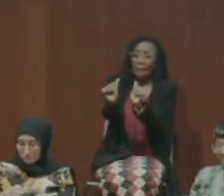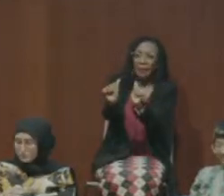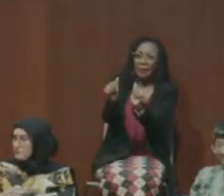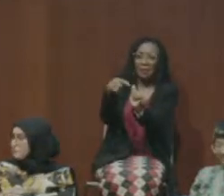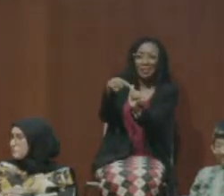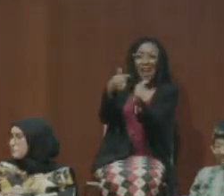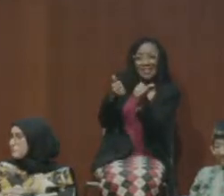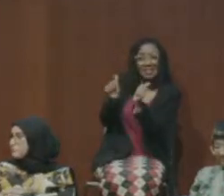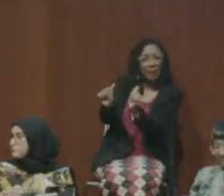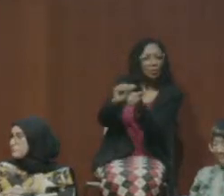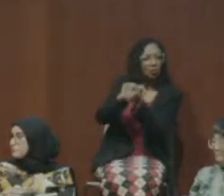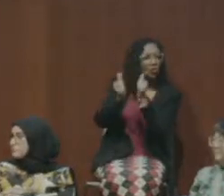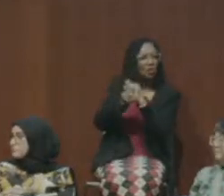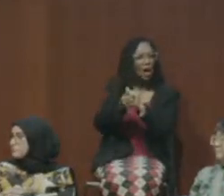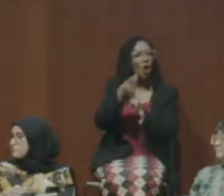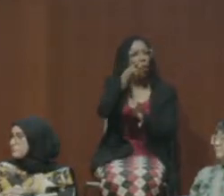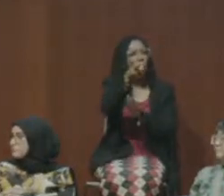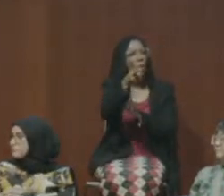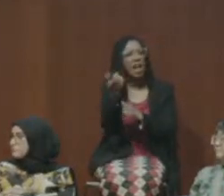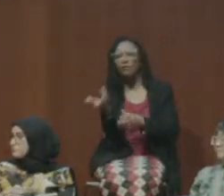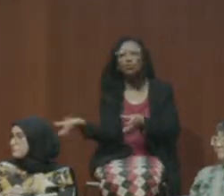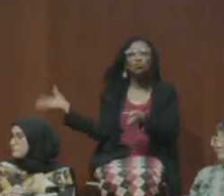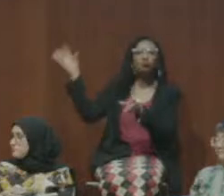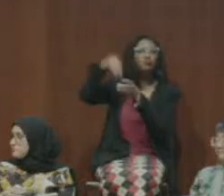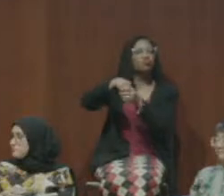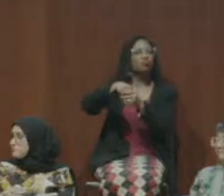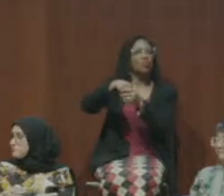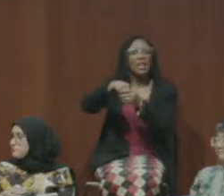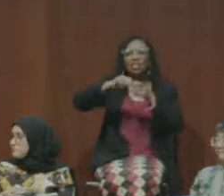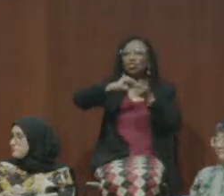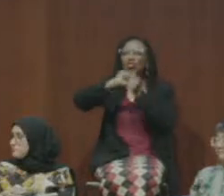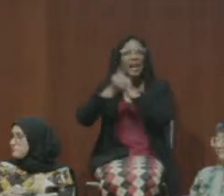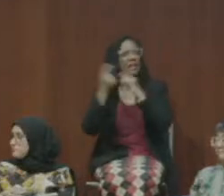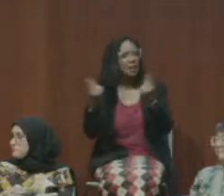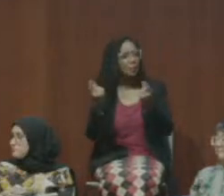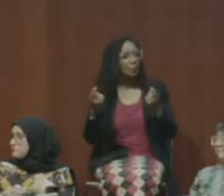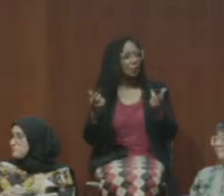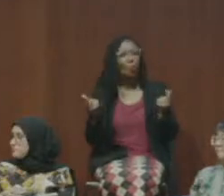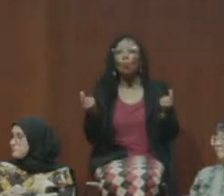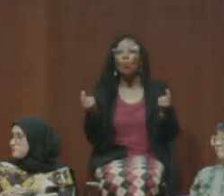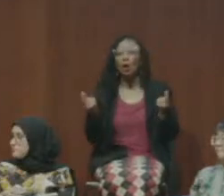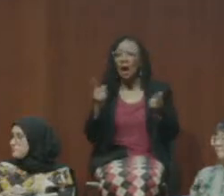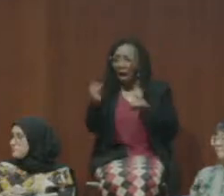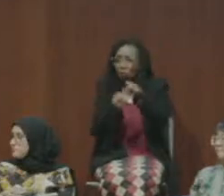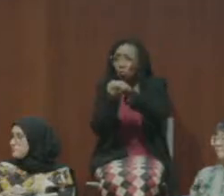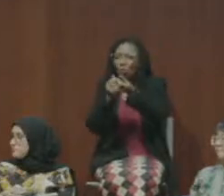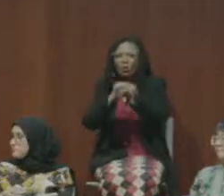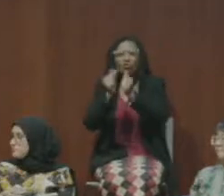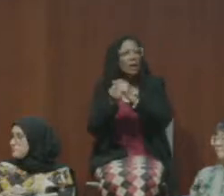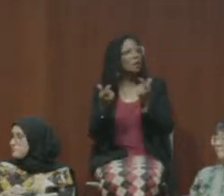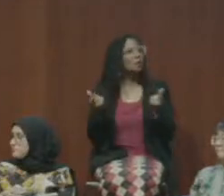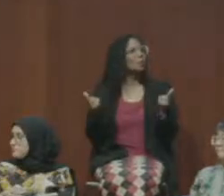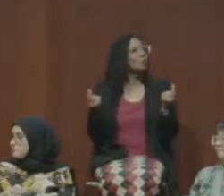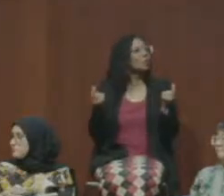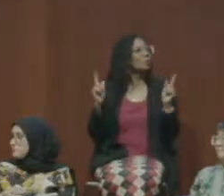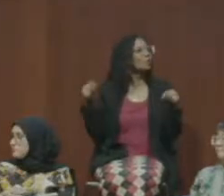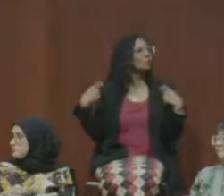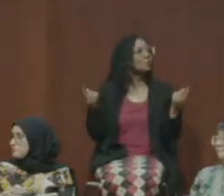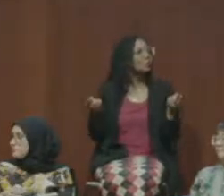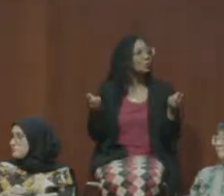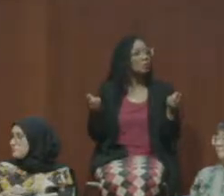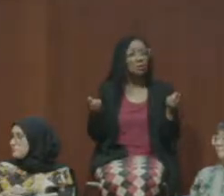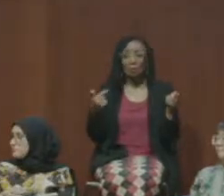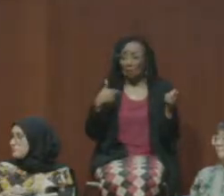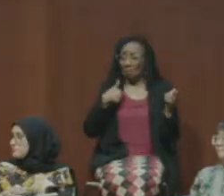change? What have you jumped on the bandwagon to change? How have you supported change?